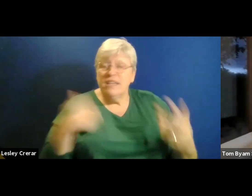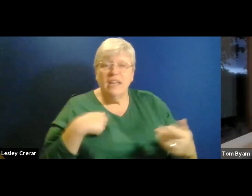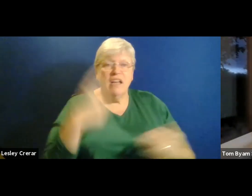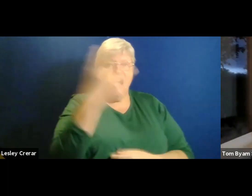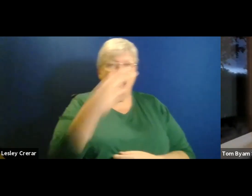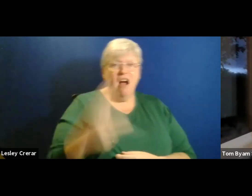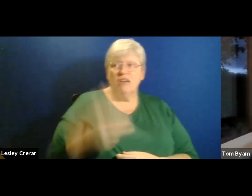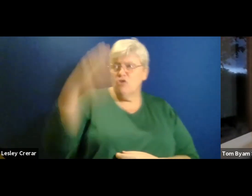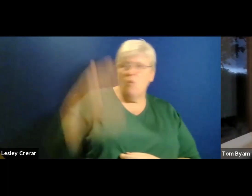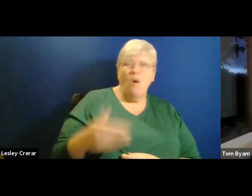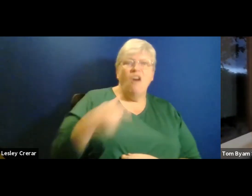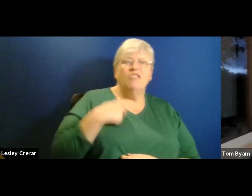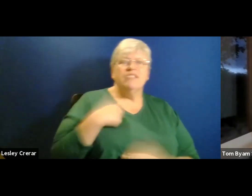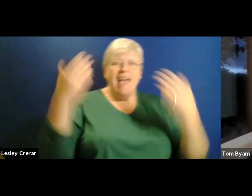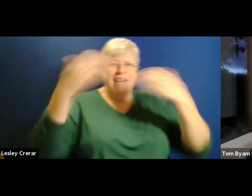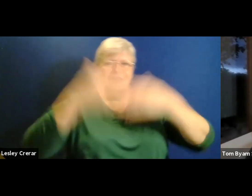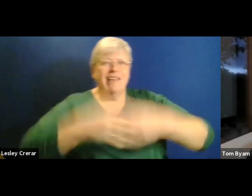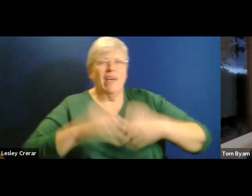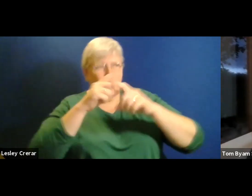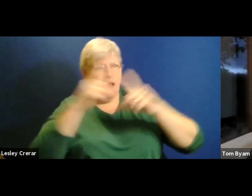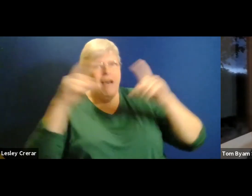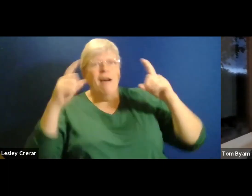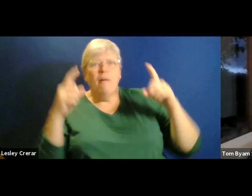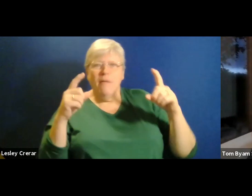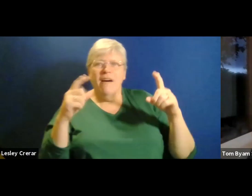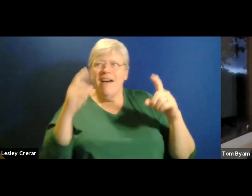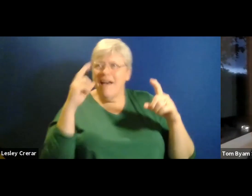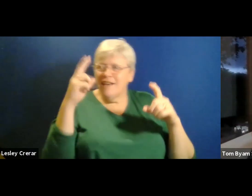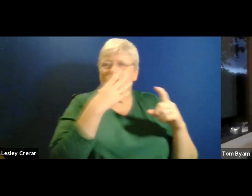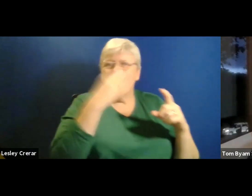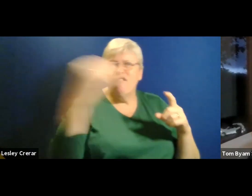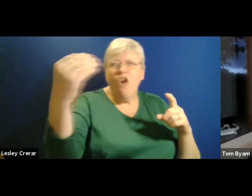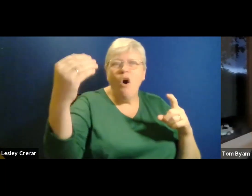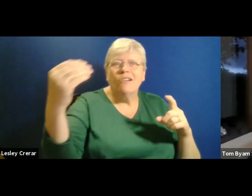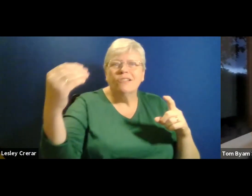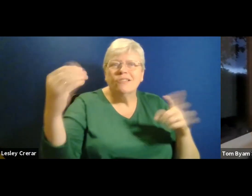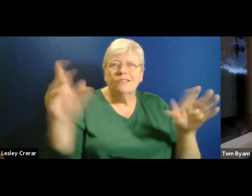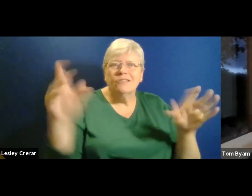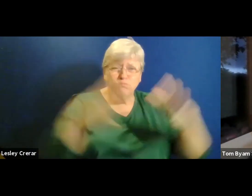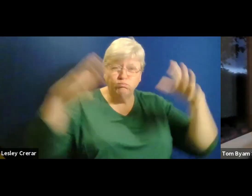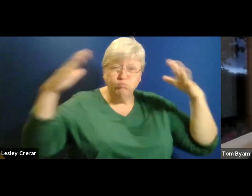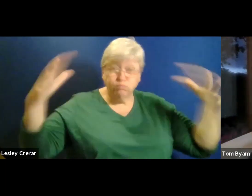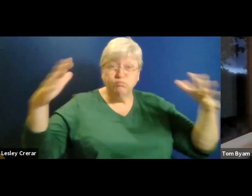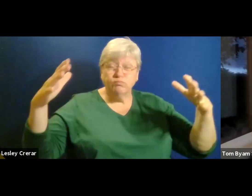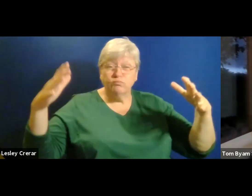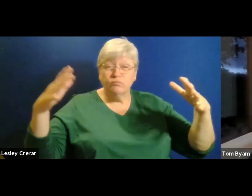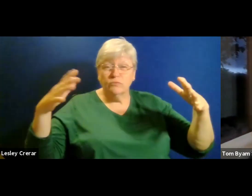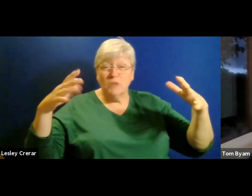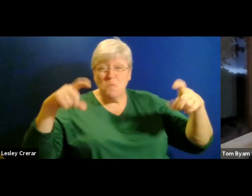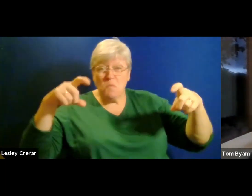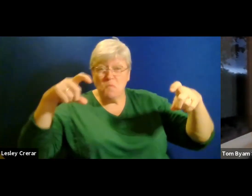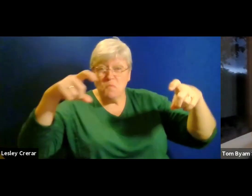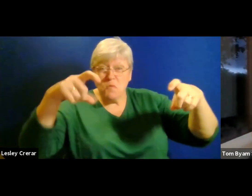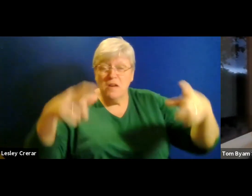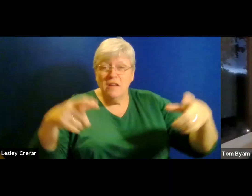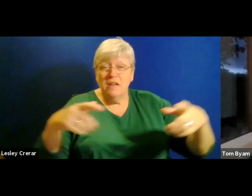on the walls. At night, it wakes up. I saw a fox the size of a building, a twitching form in its arms. It